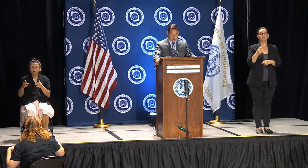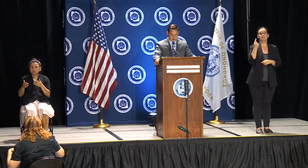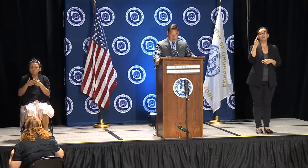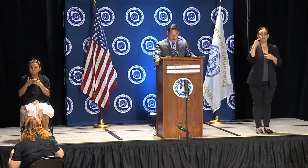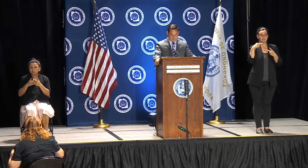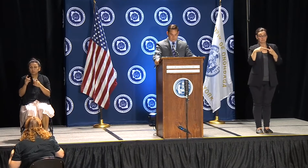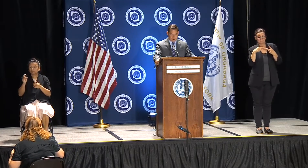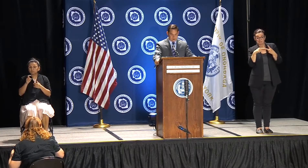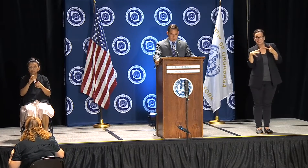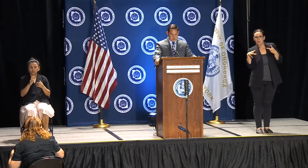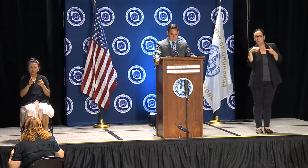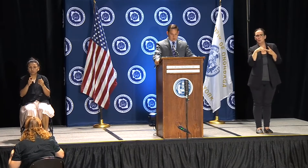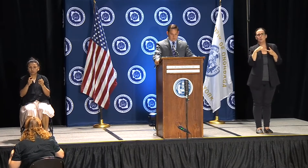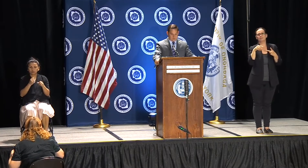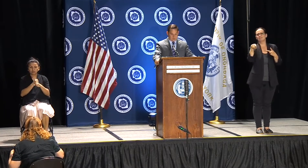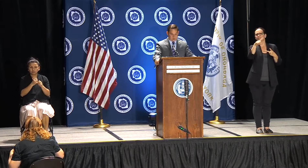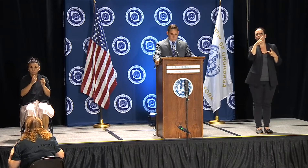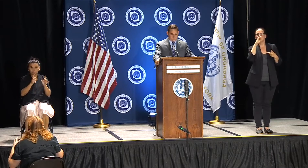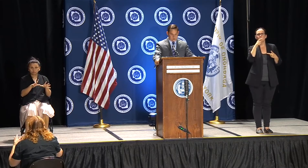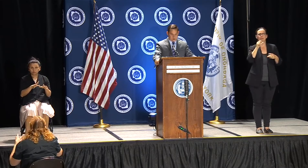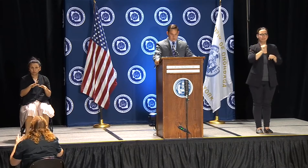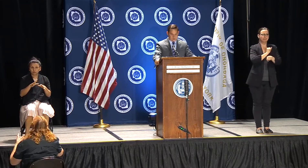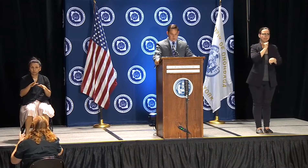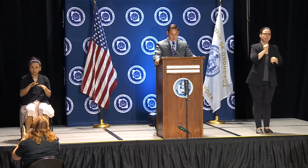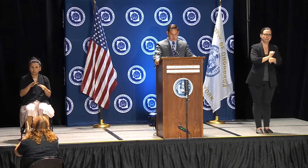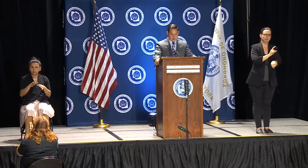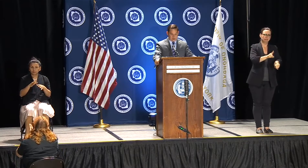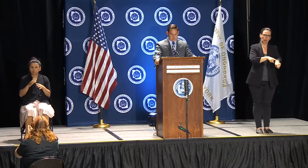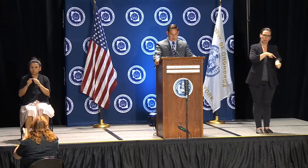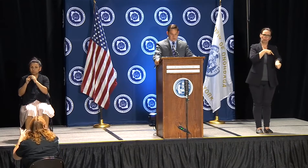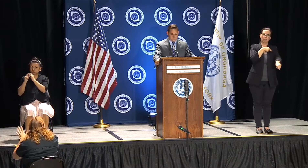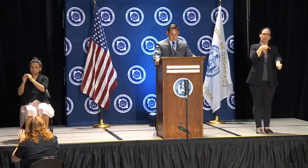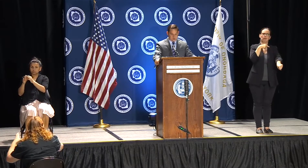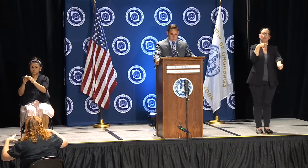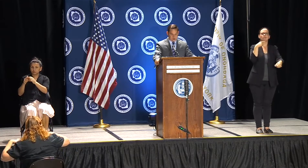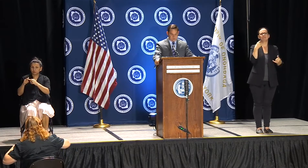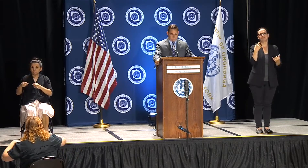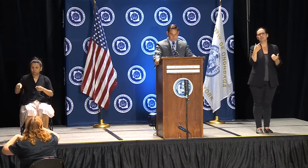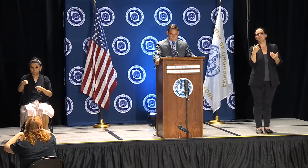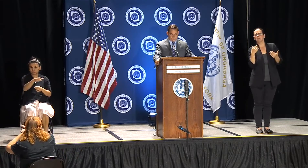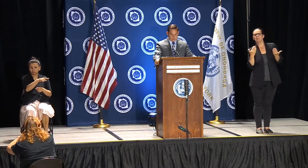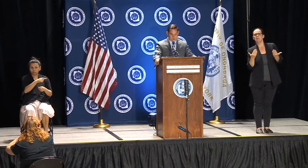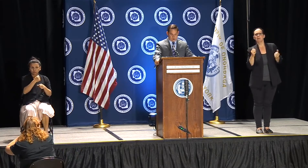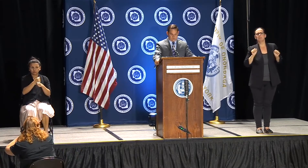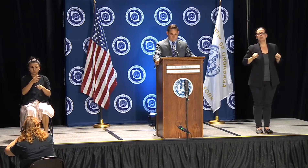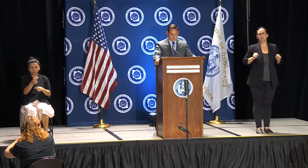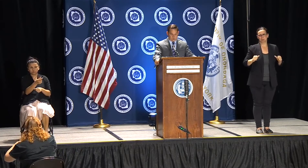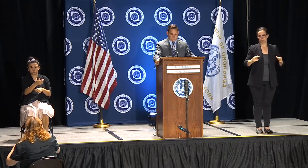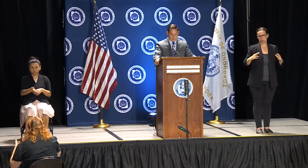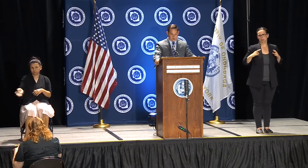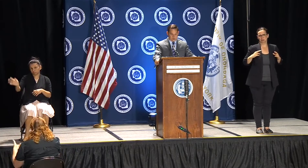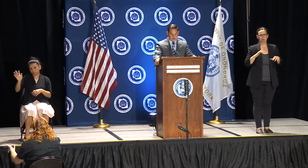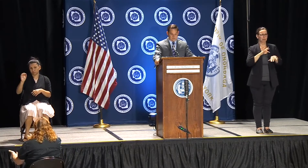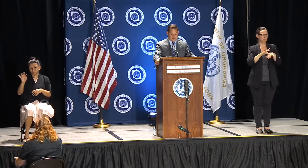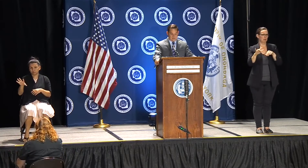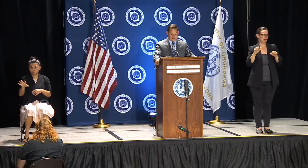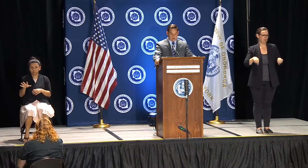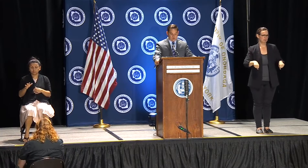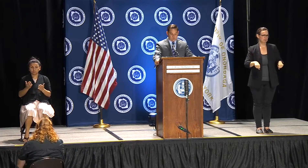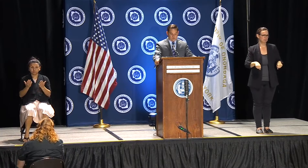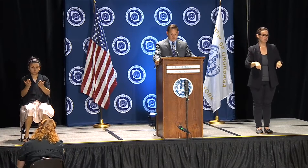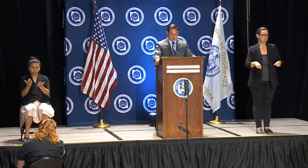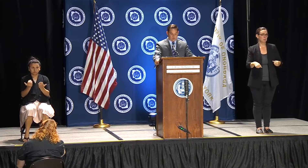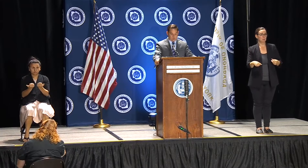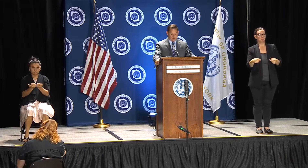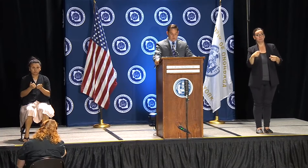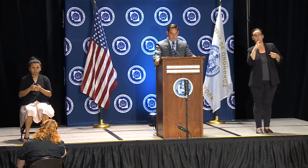take advantage of that. Furloughs certainly are at management's discretion. Furloughed employees may be